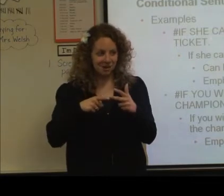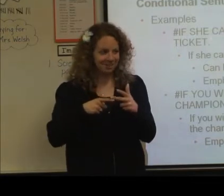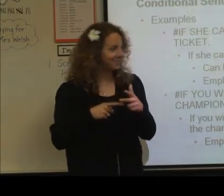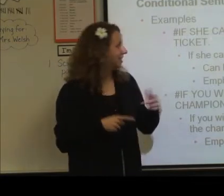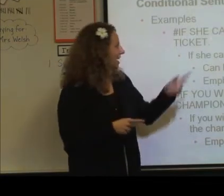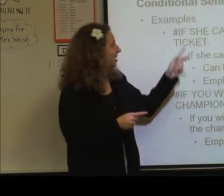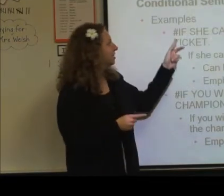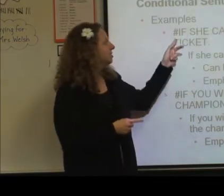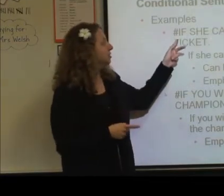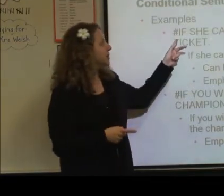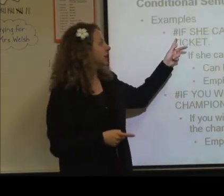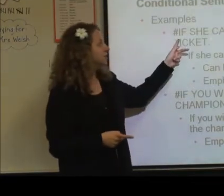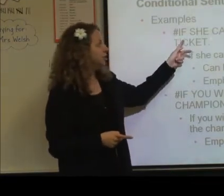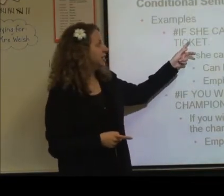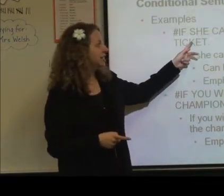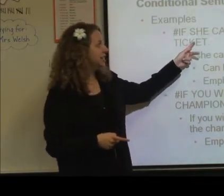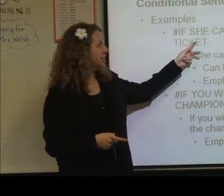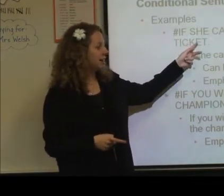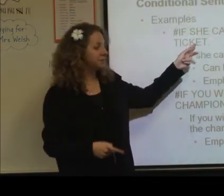pause. Okay, so if she can't come.